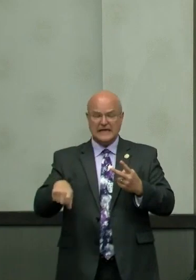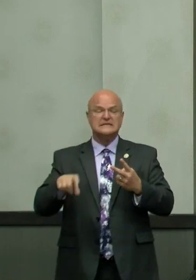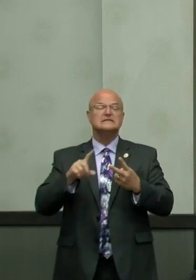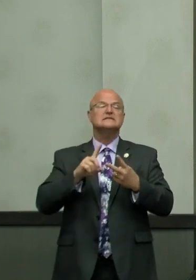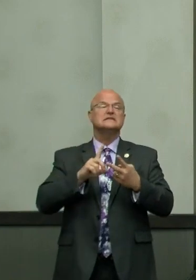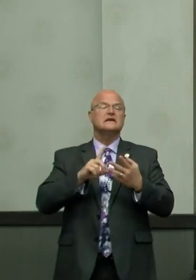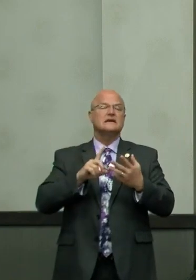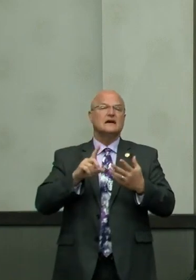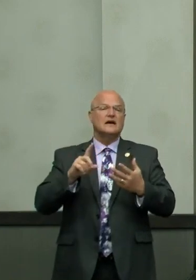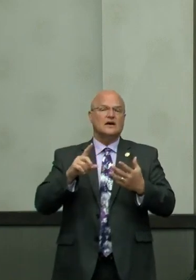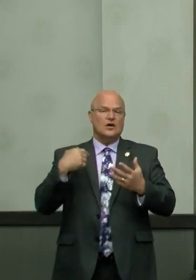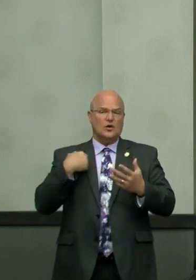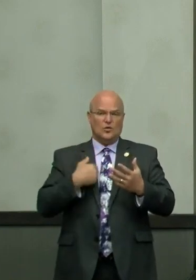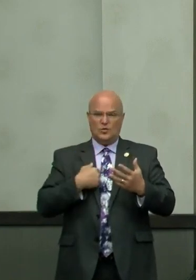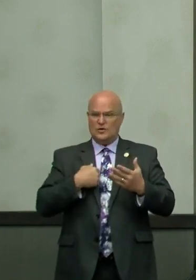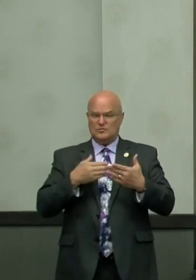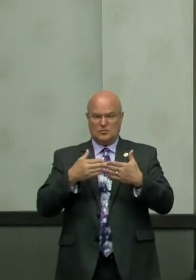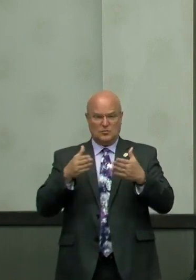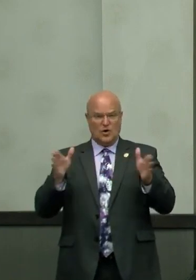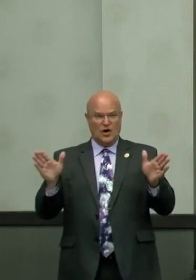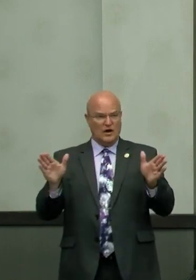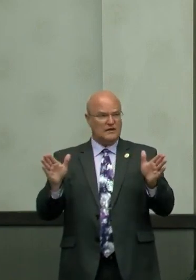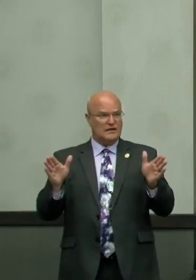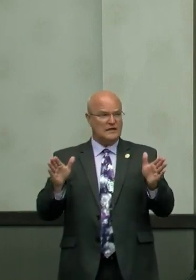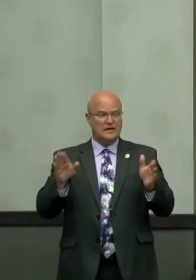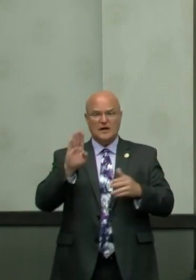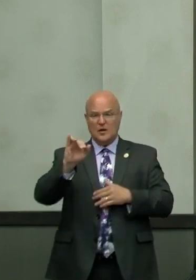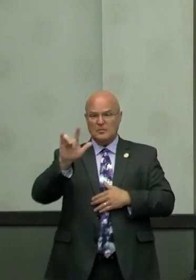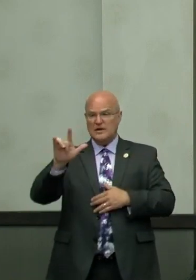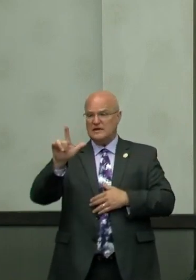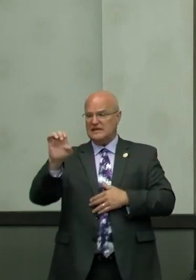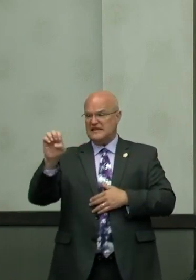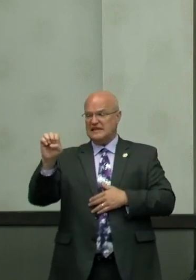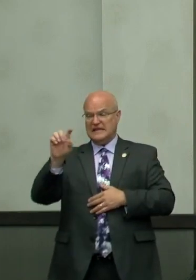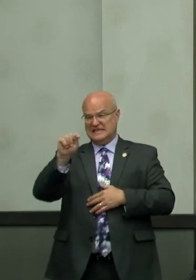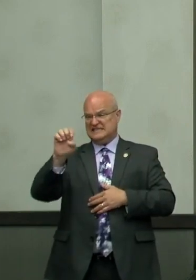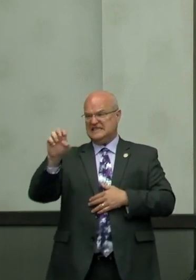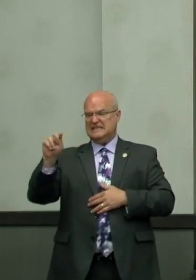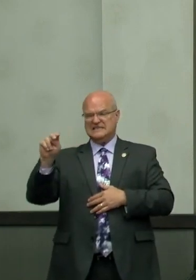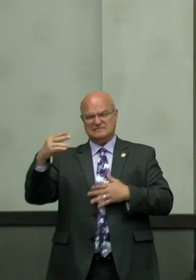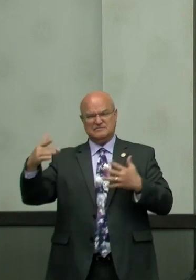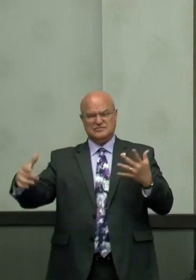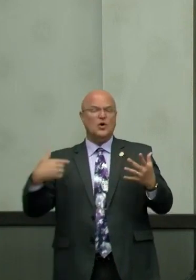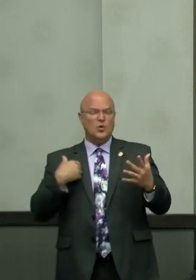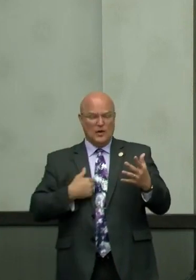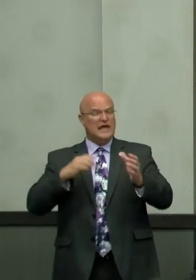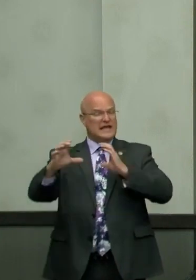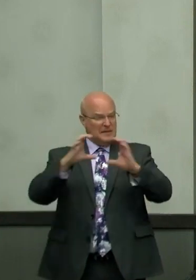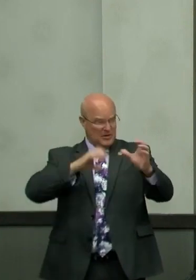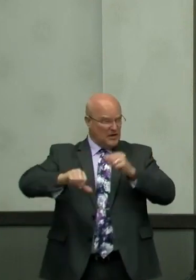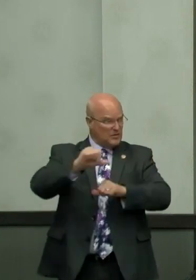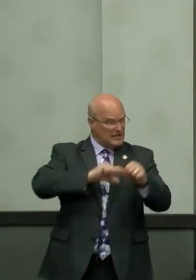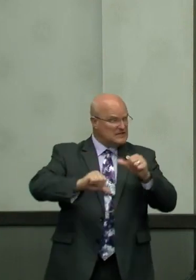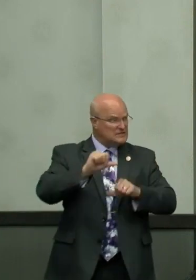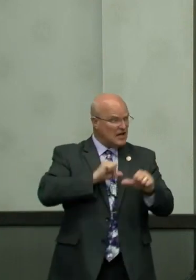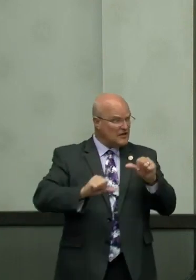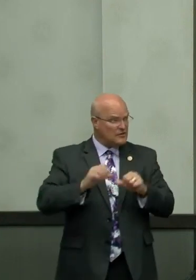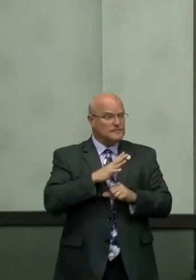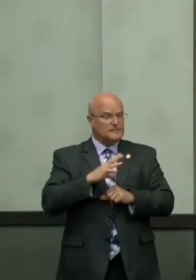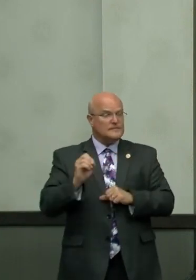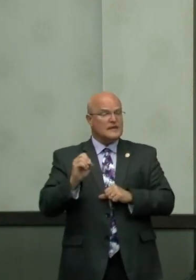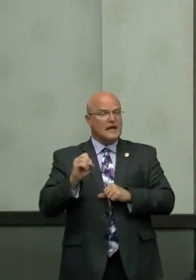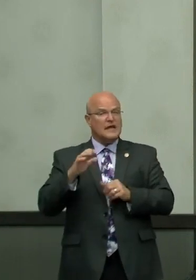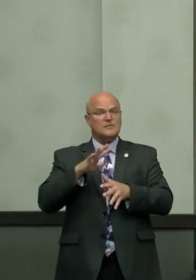course, more broadly, Bill Lee in Tennessee, and on and on. We communicate with each other, and